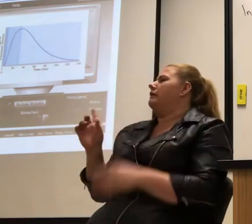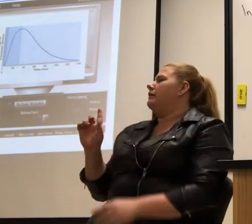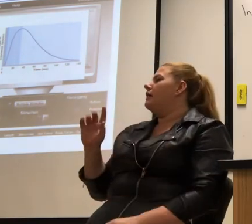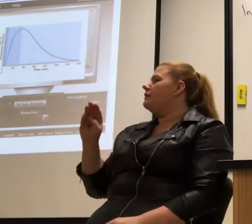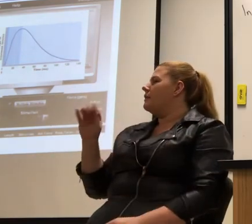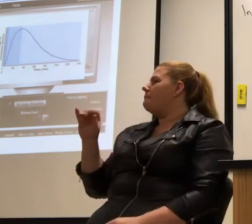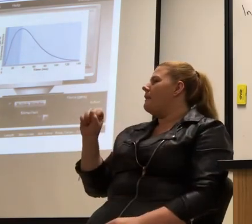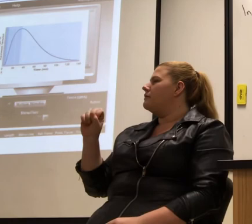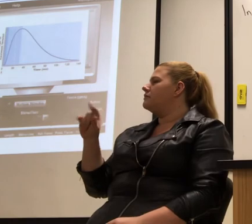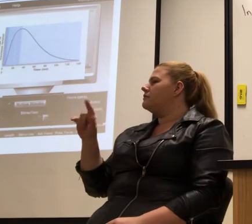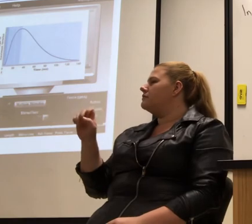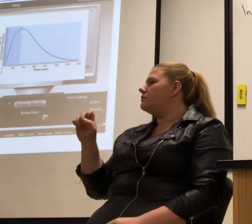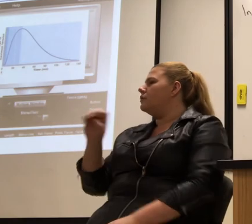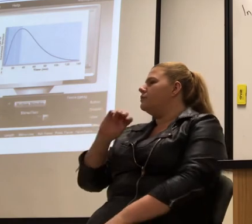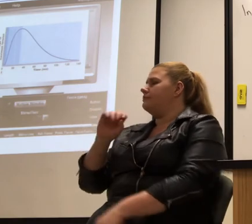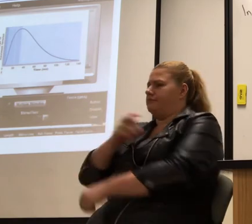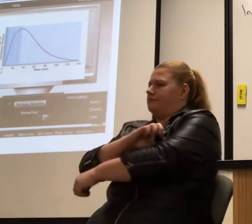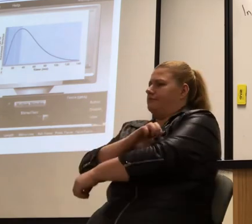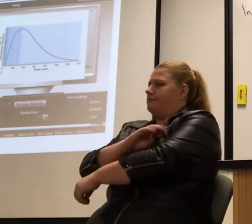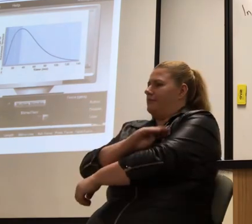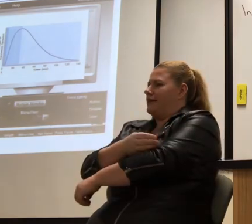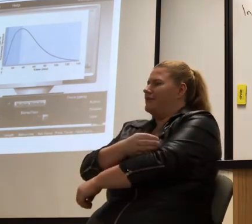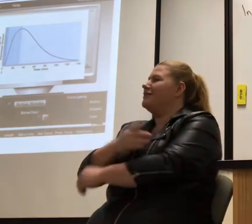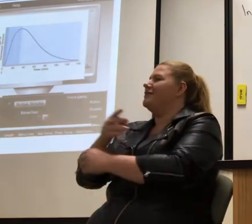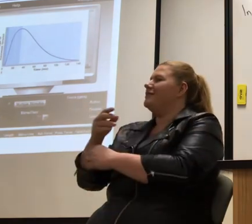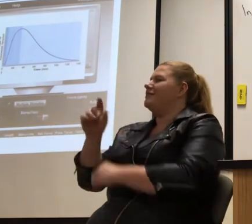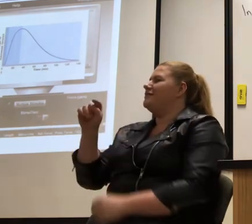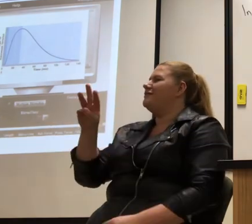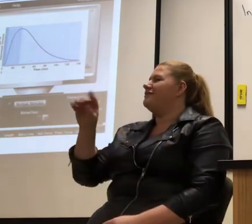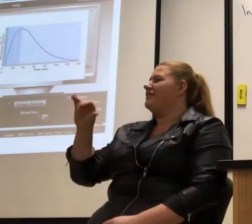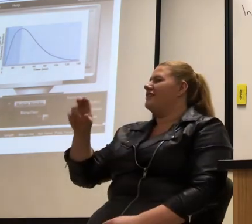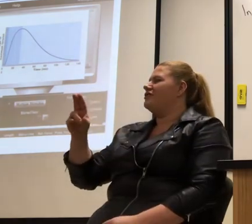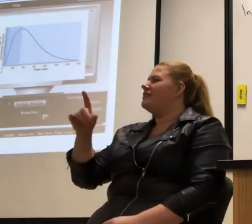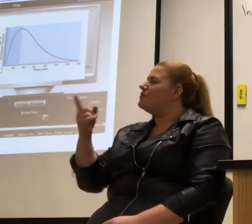a single response to a single stimulus.